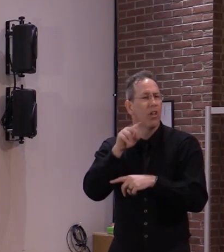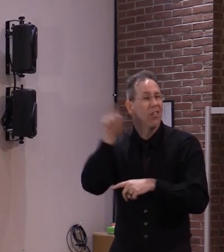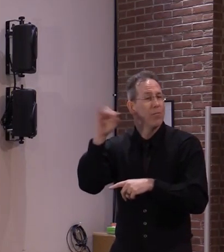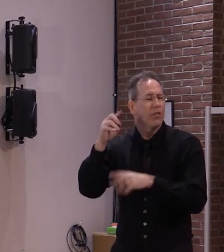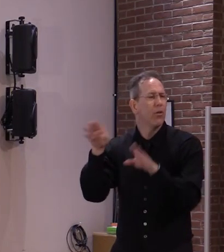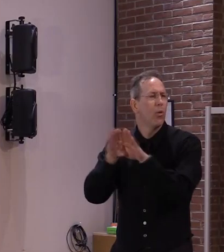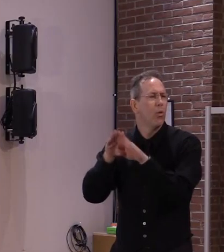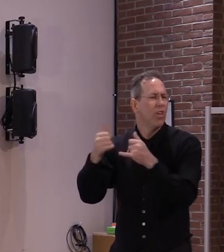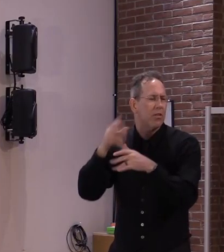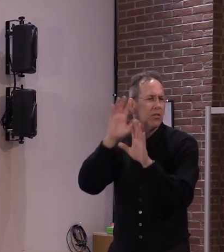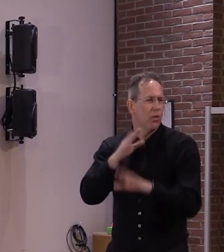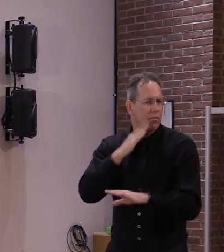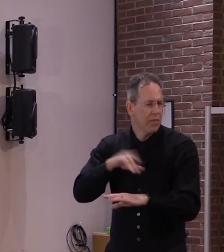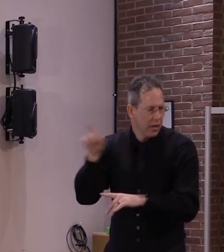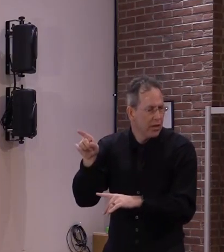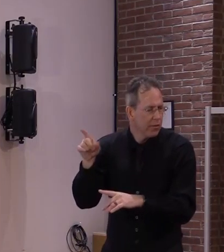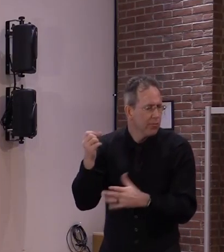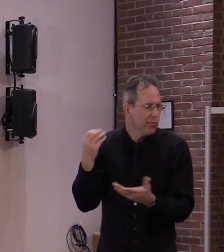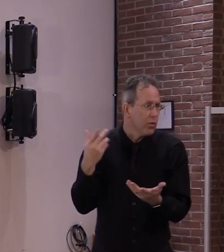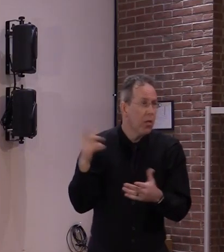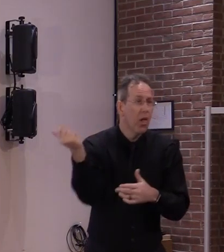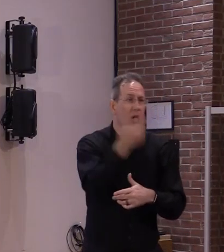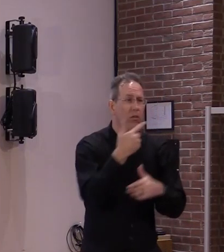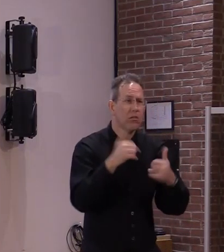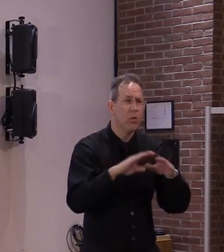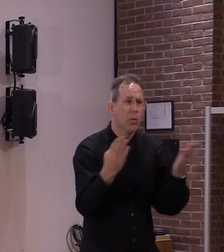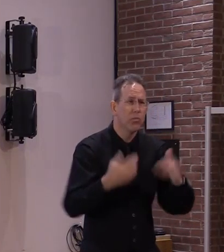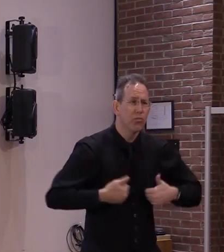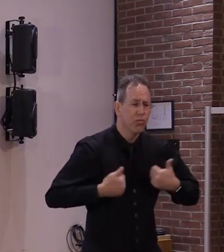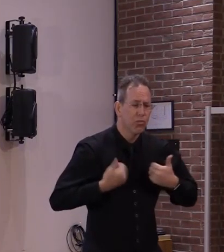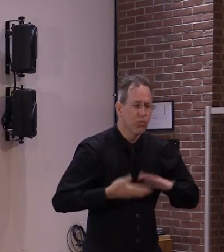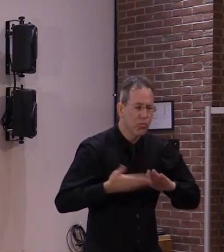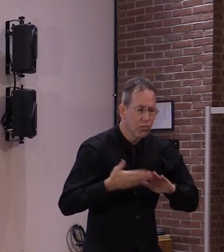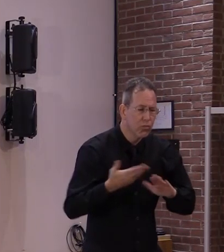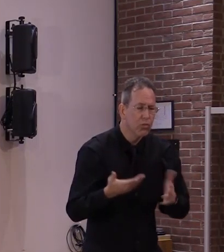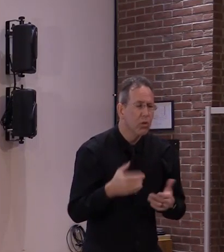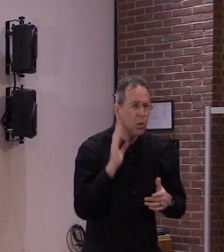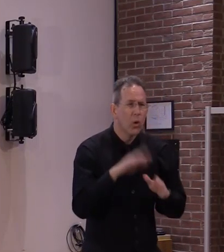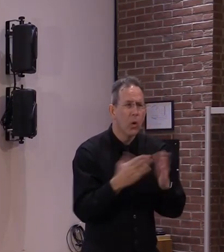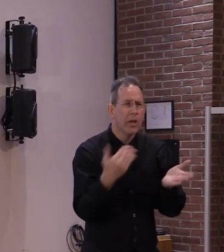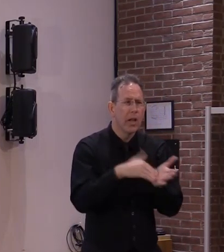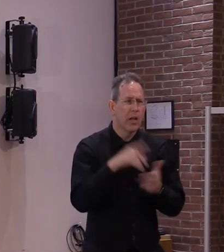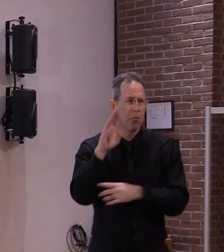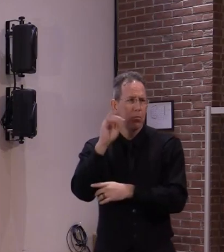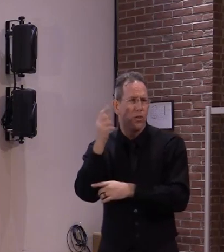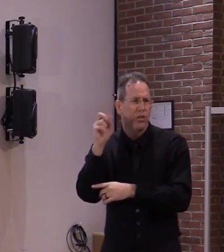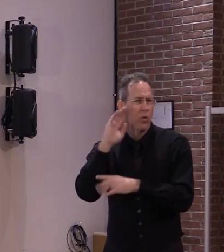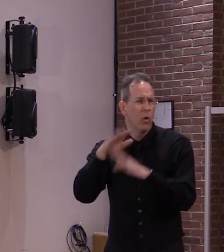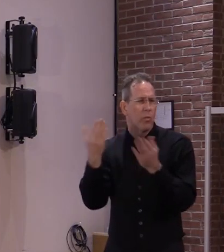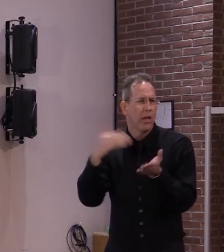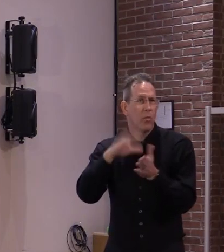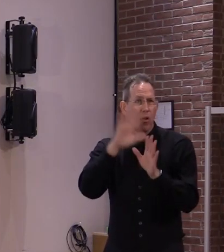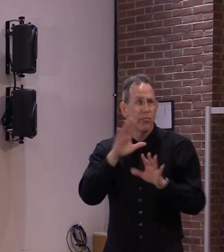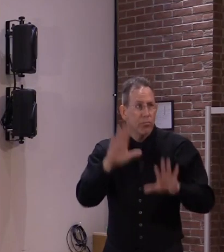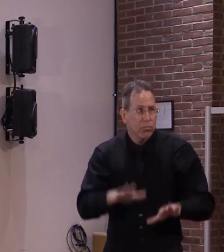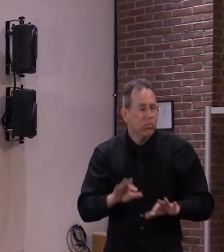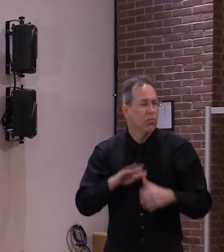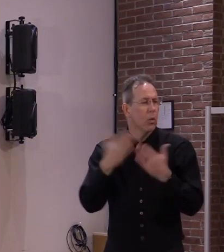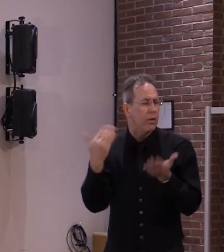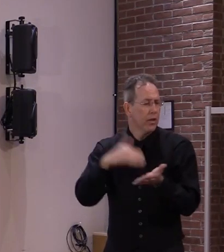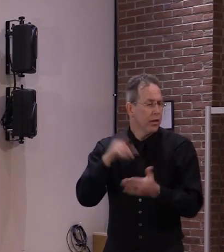week in order to accommodate those people. A lot of them were second doses as well, and I understand